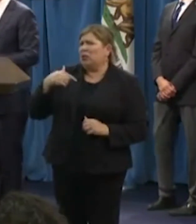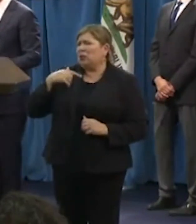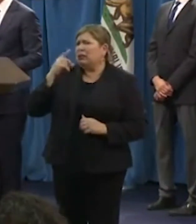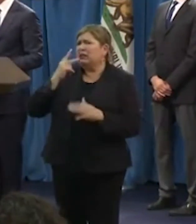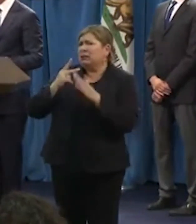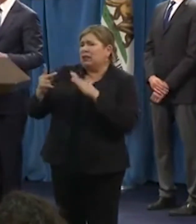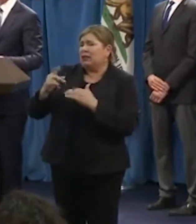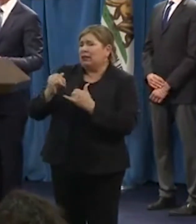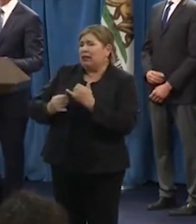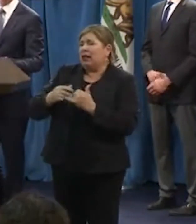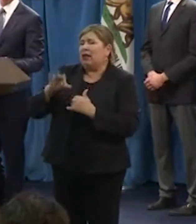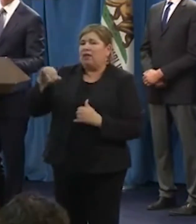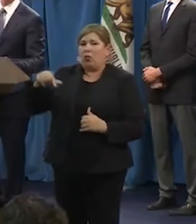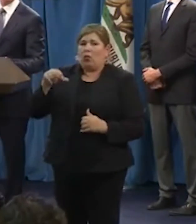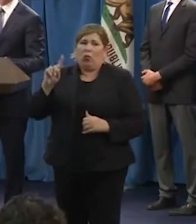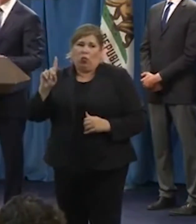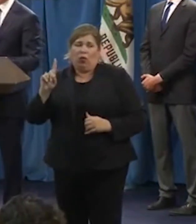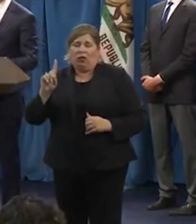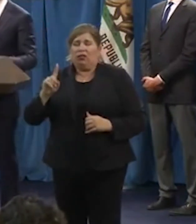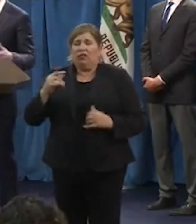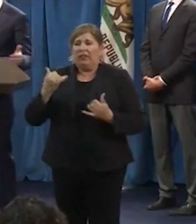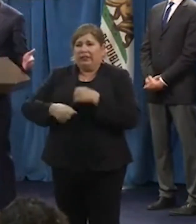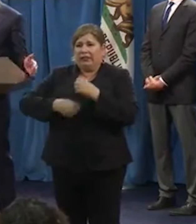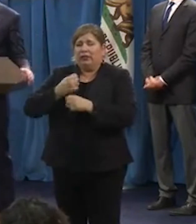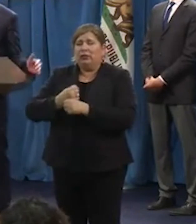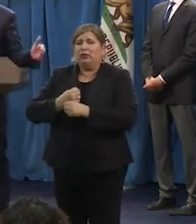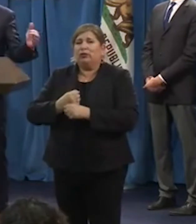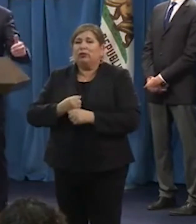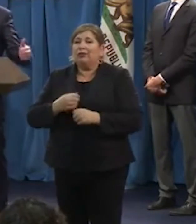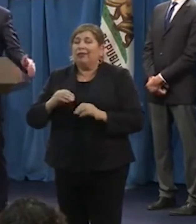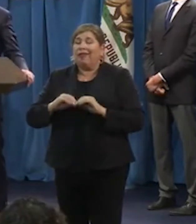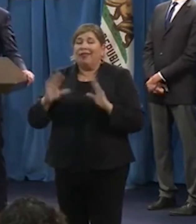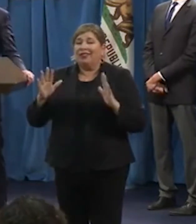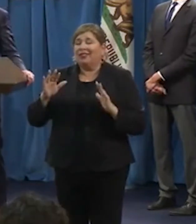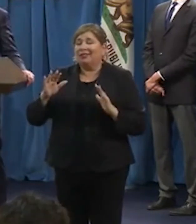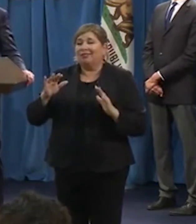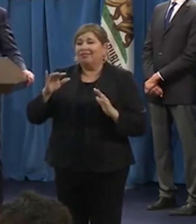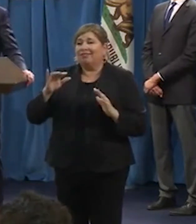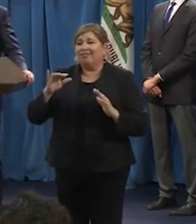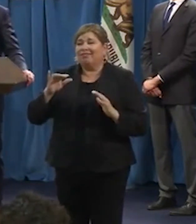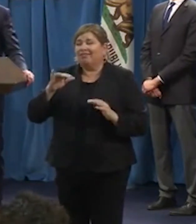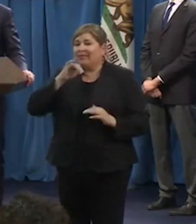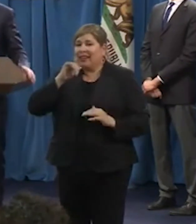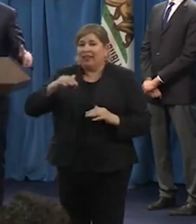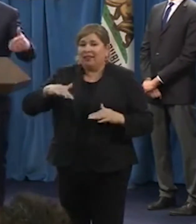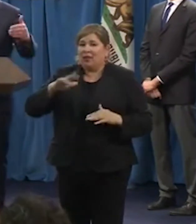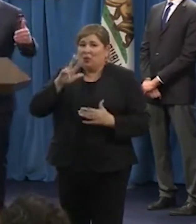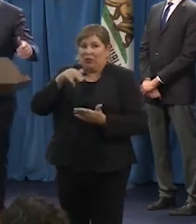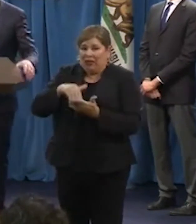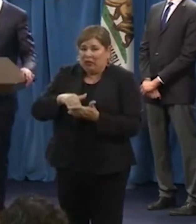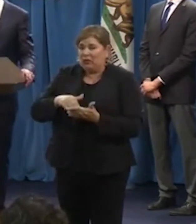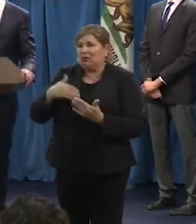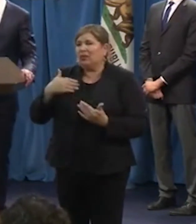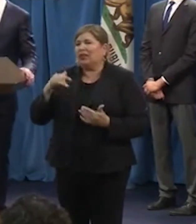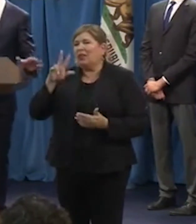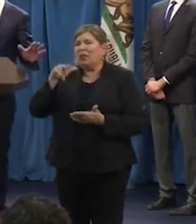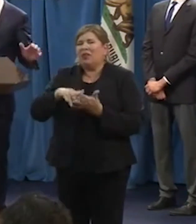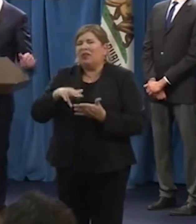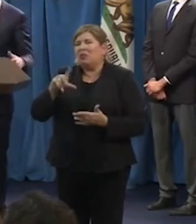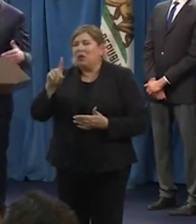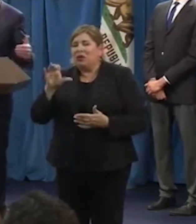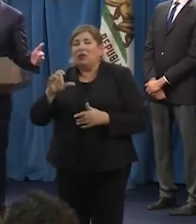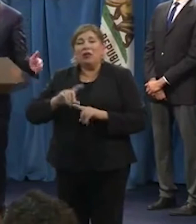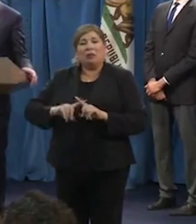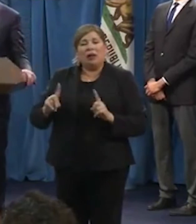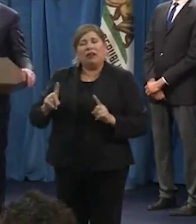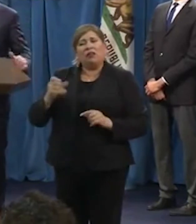be at the end of Q1 of this year. It's obviously not at 3,000, let alone 3,100. But,